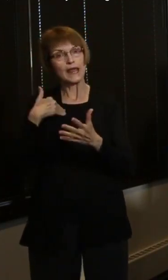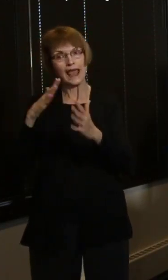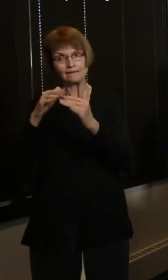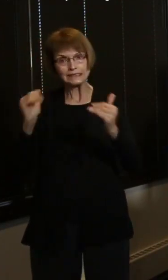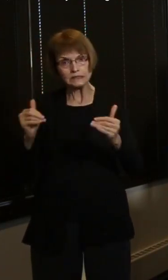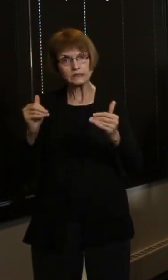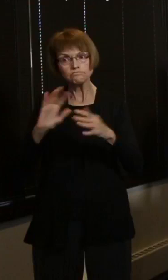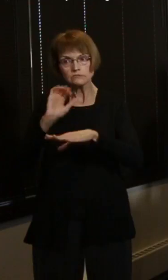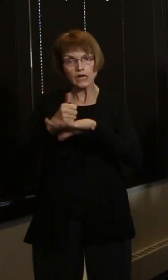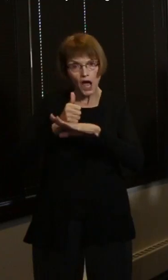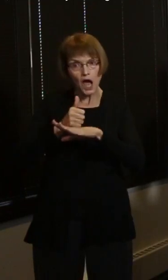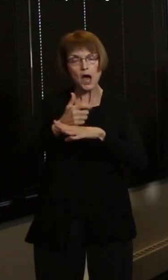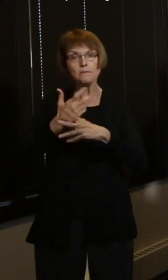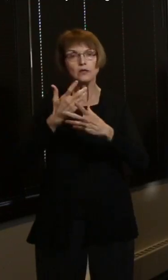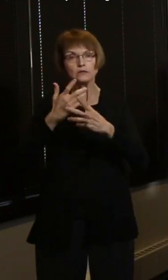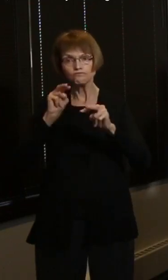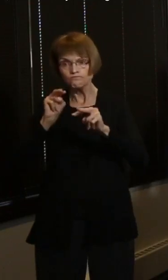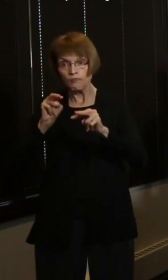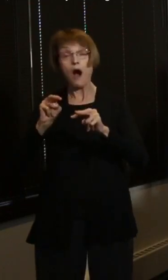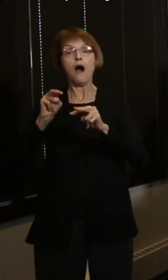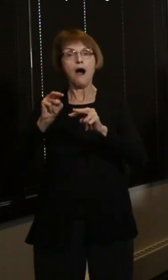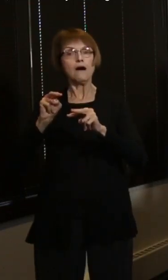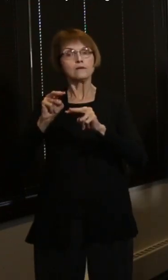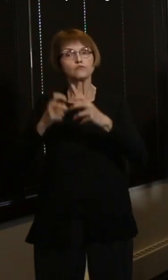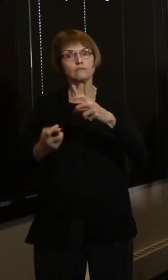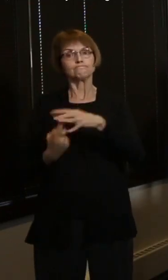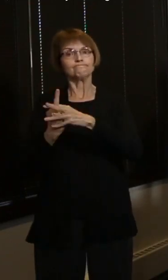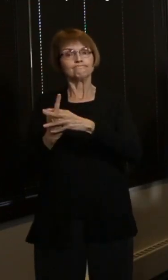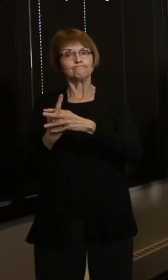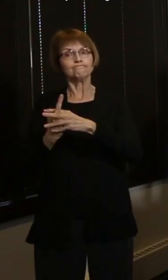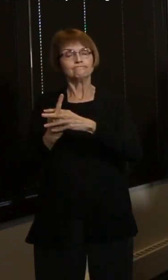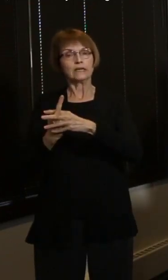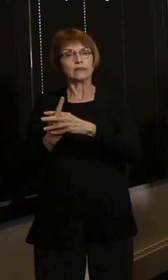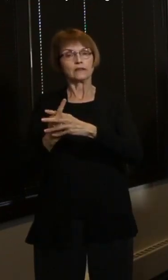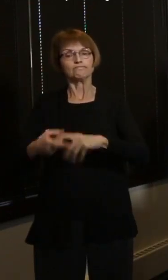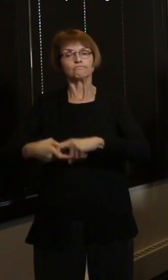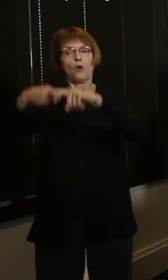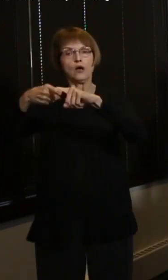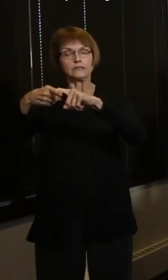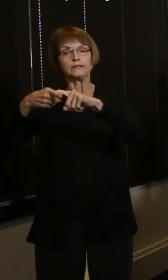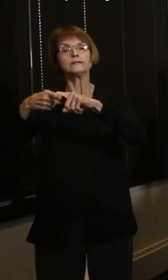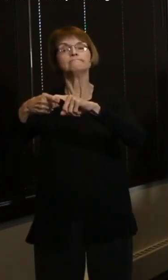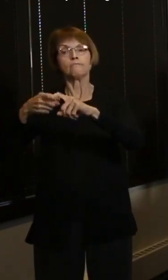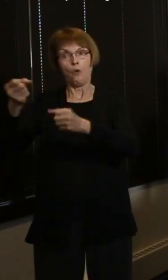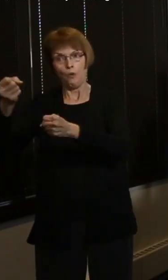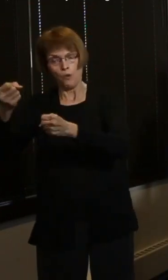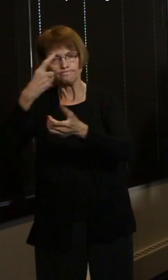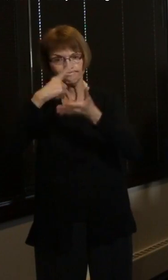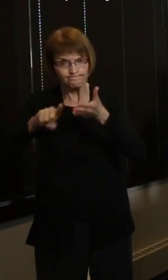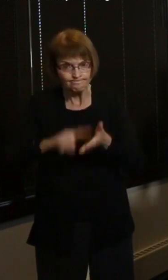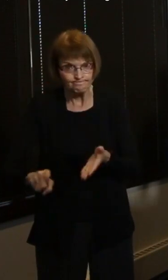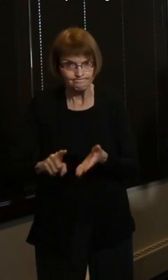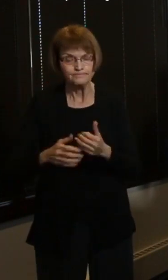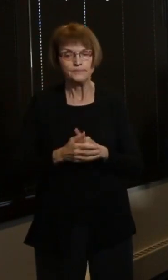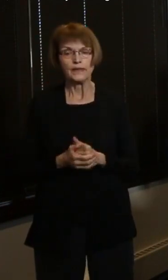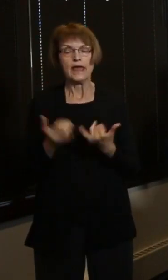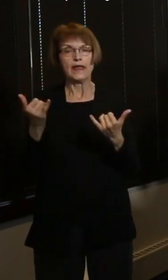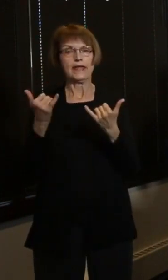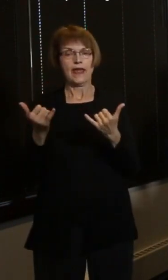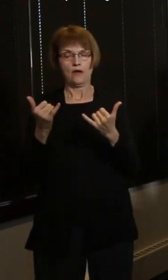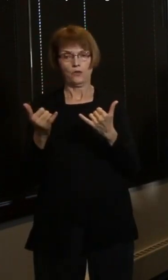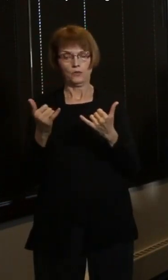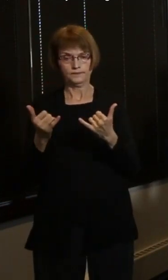these pauses and take a closer look. So now a little bit more information about